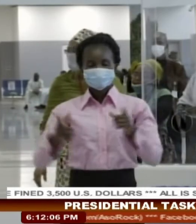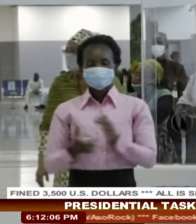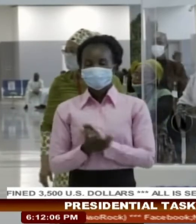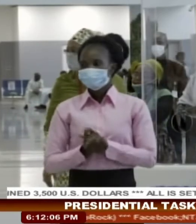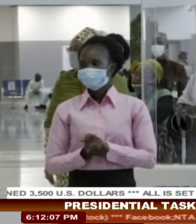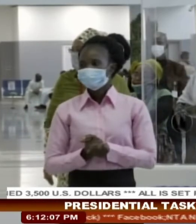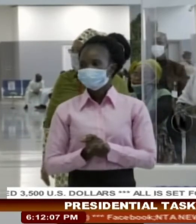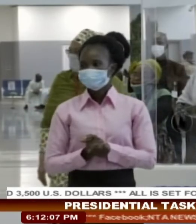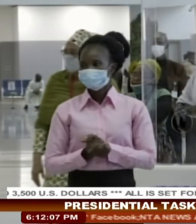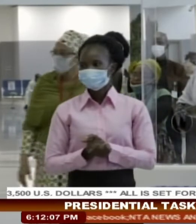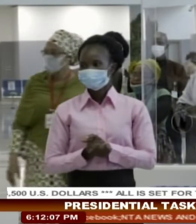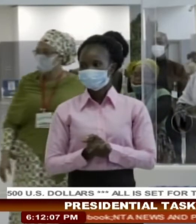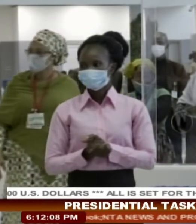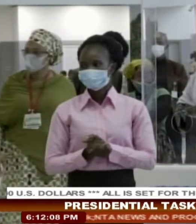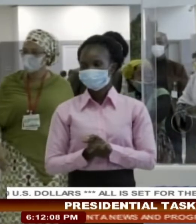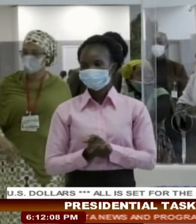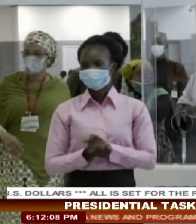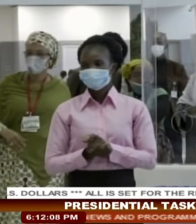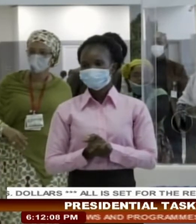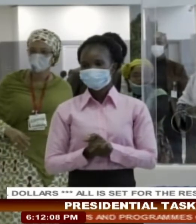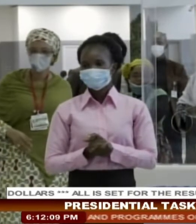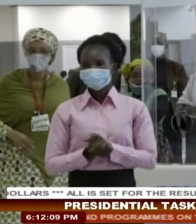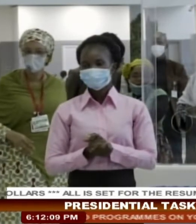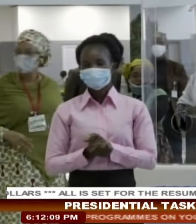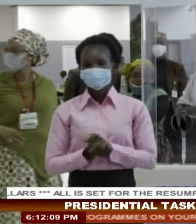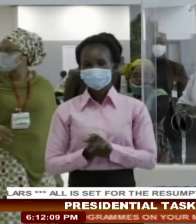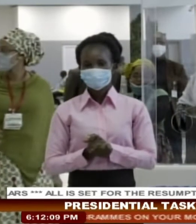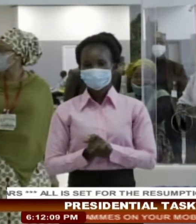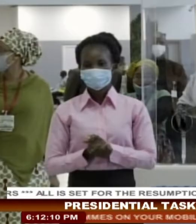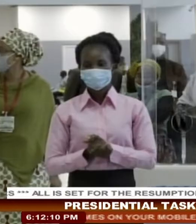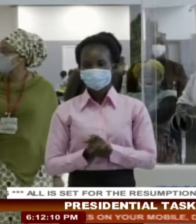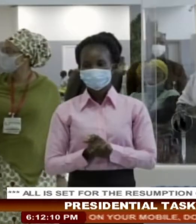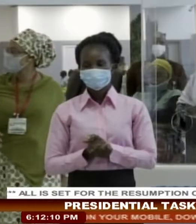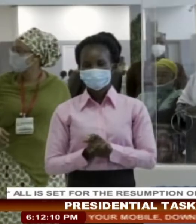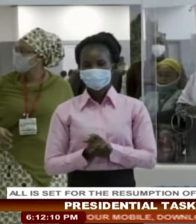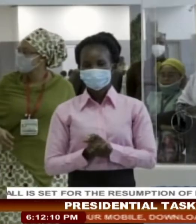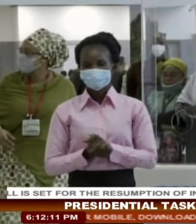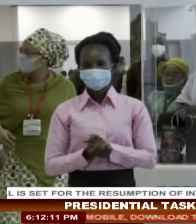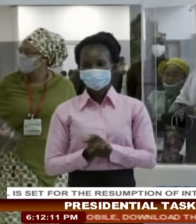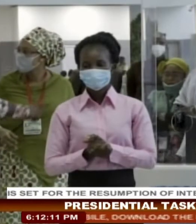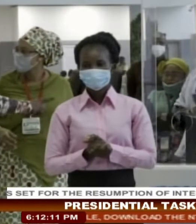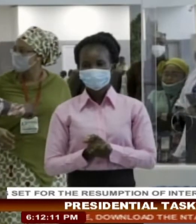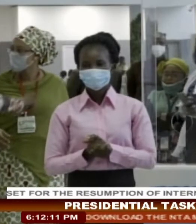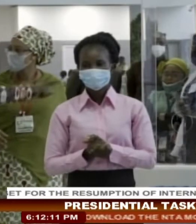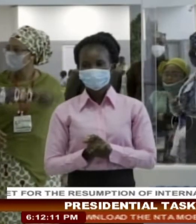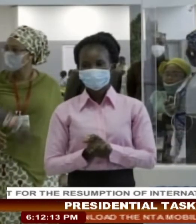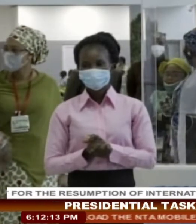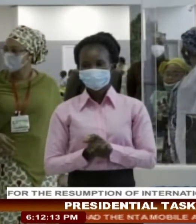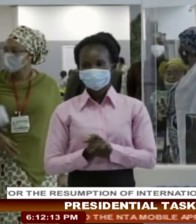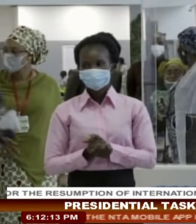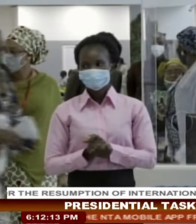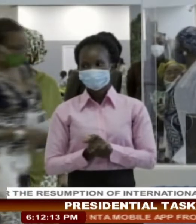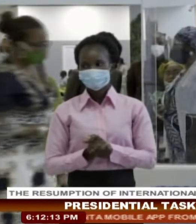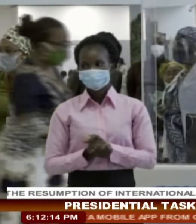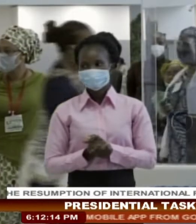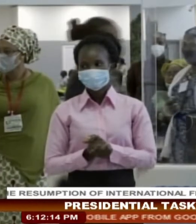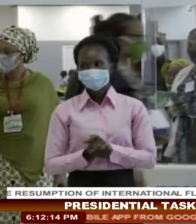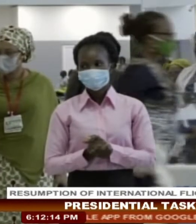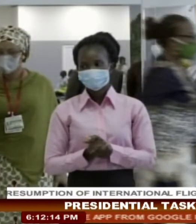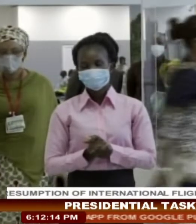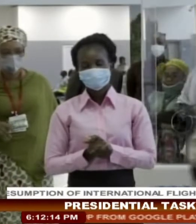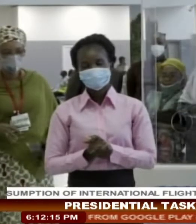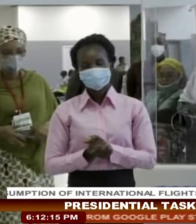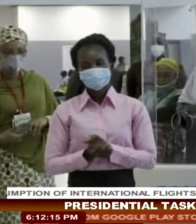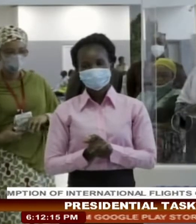ƙasashen da Najeriya ta ce za ta yi musu abin da suka yi mata. Kuma za mu so mu ji ƙasar Ingila ba ta cikin